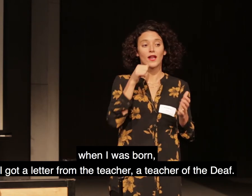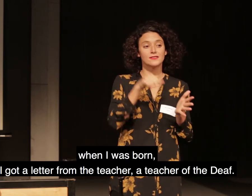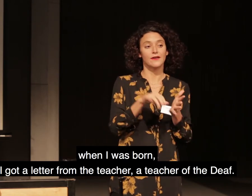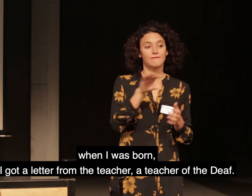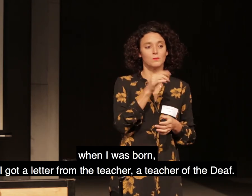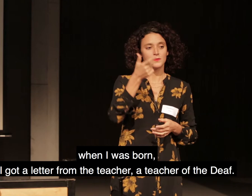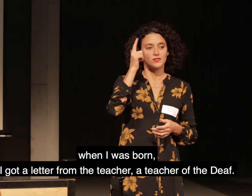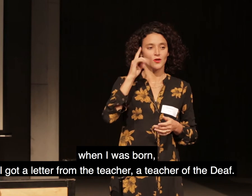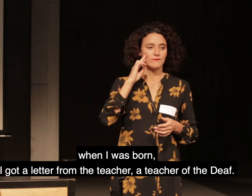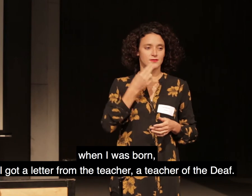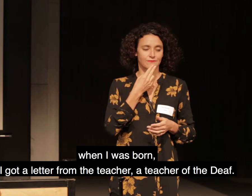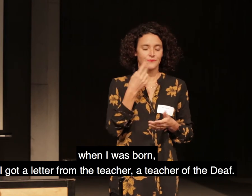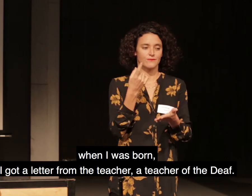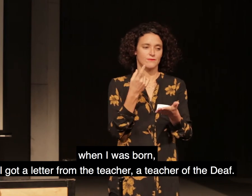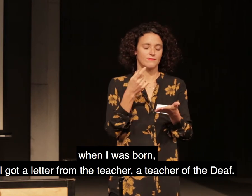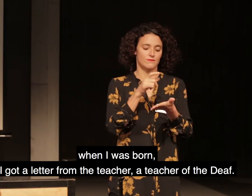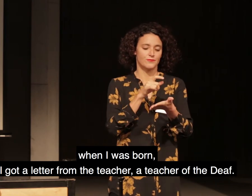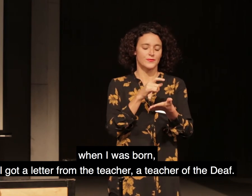I got a letter from the teacher of the deaf.